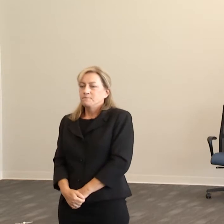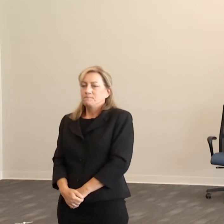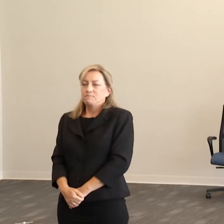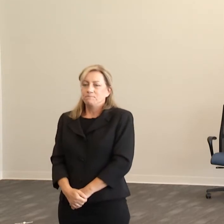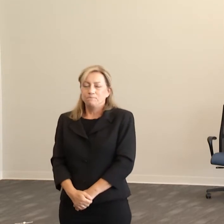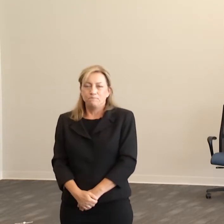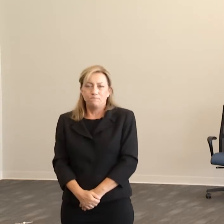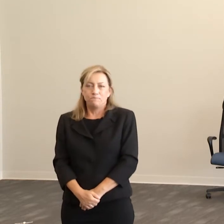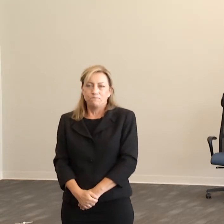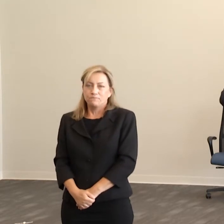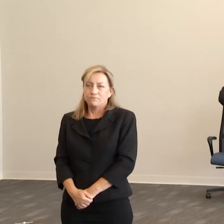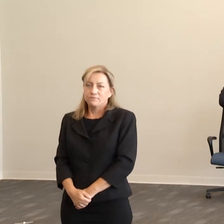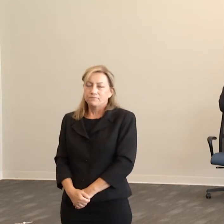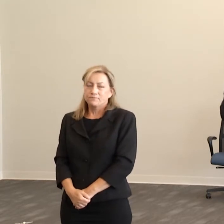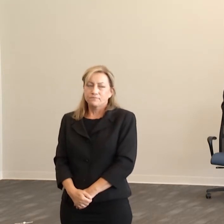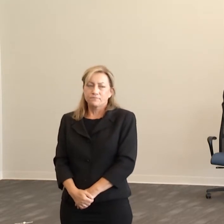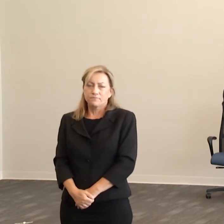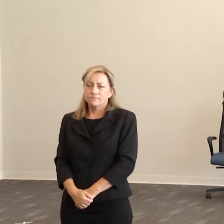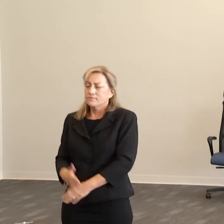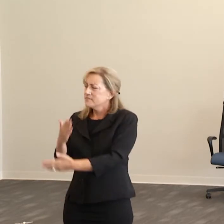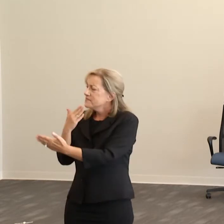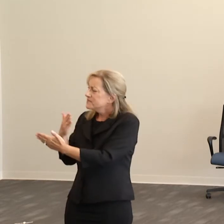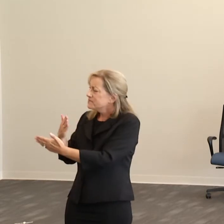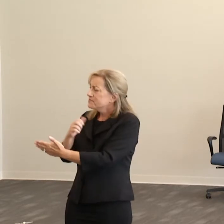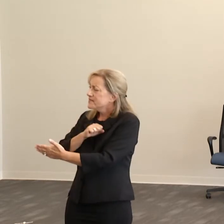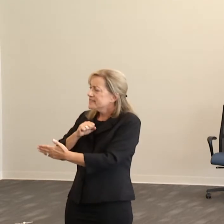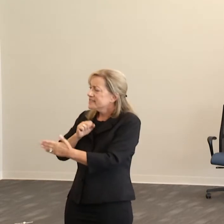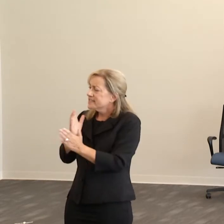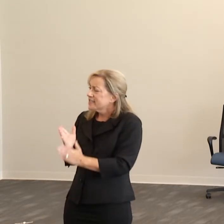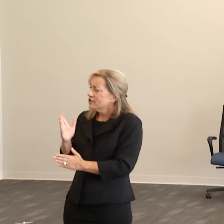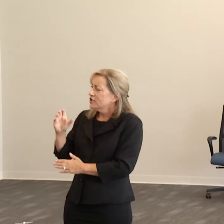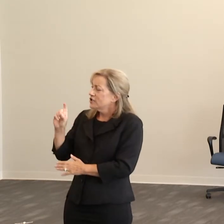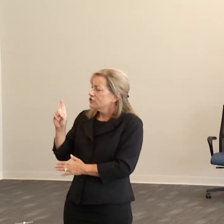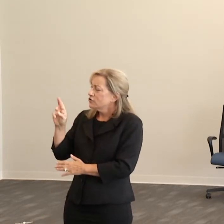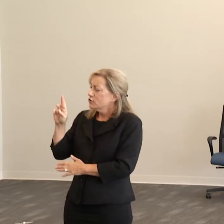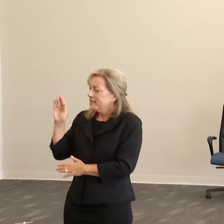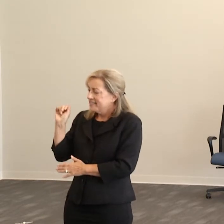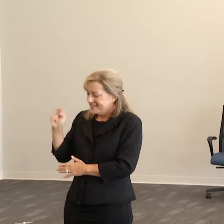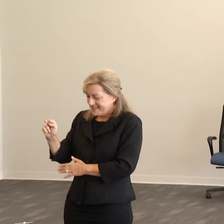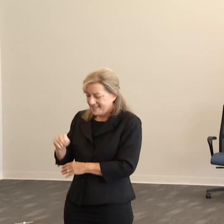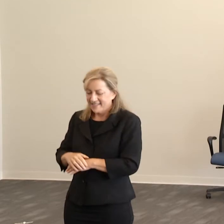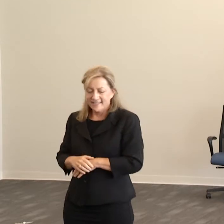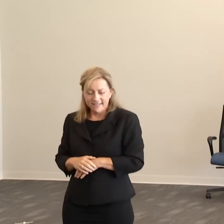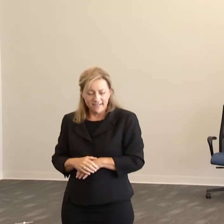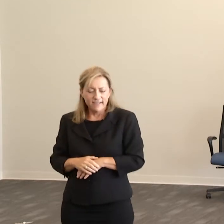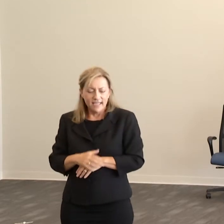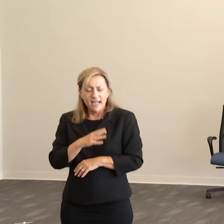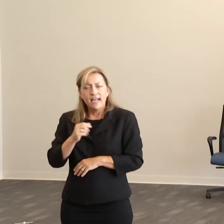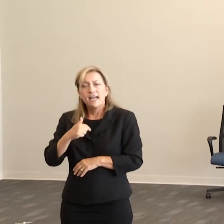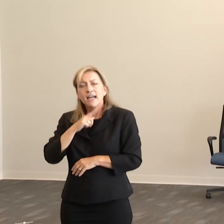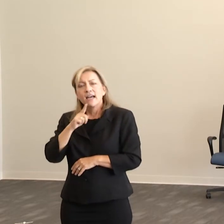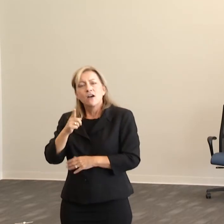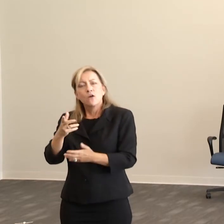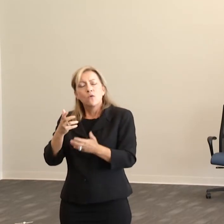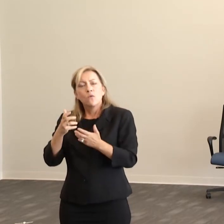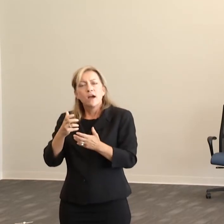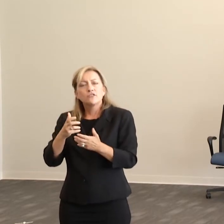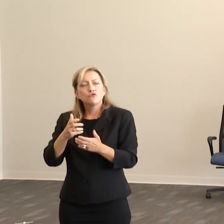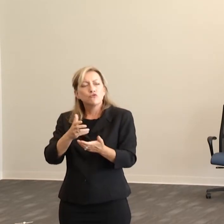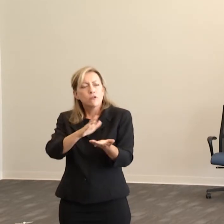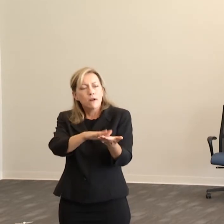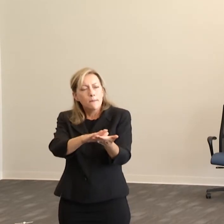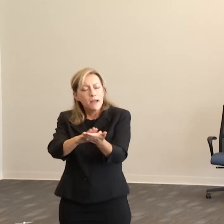I want to thank you, Senator Durbin. I certainly want to